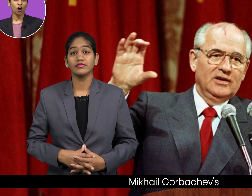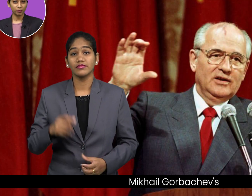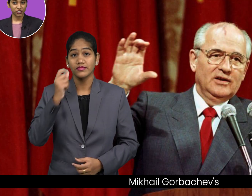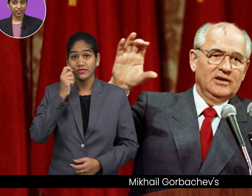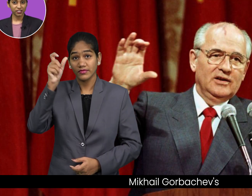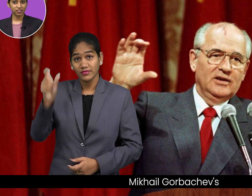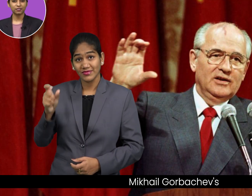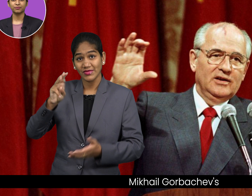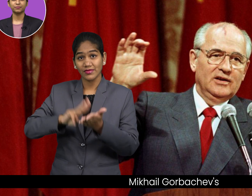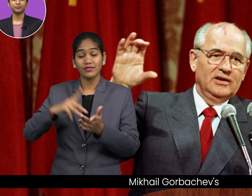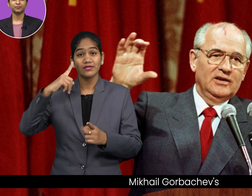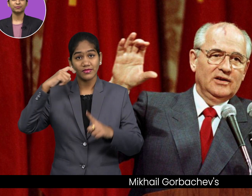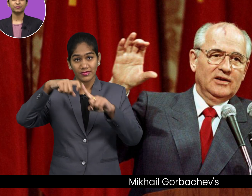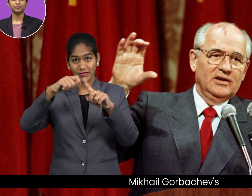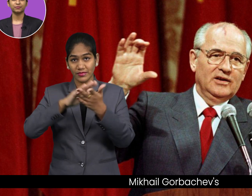Mikhail Gorbachev's